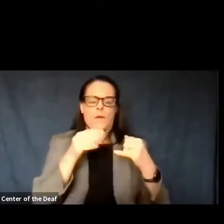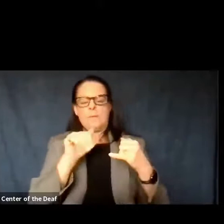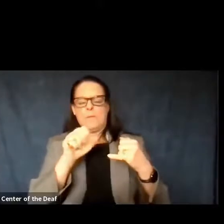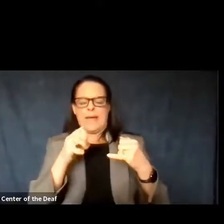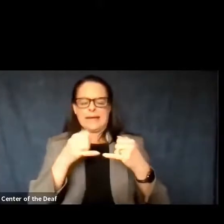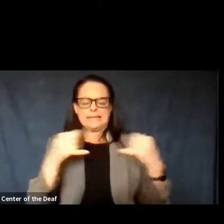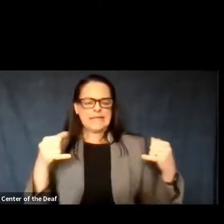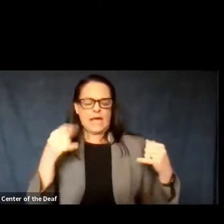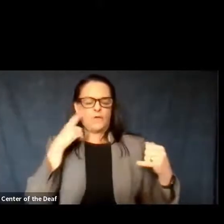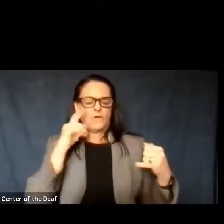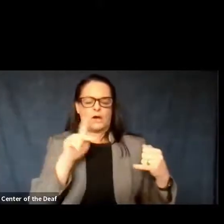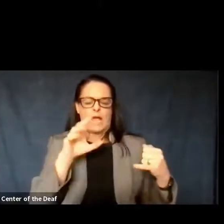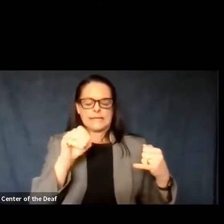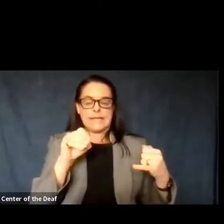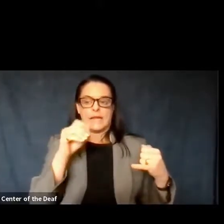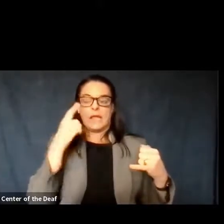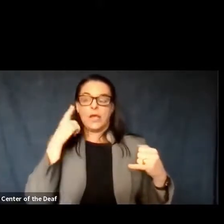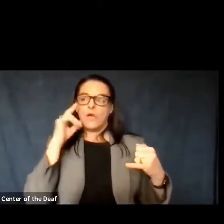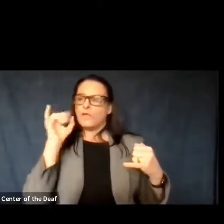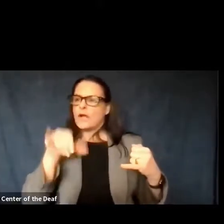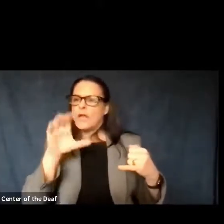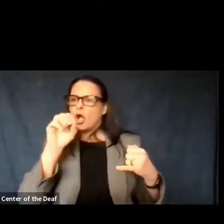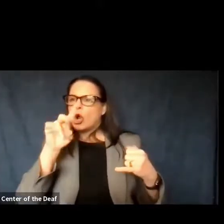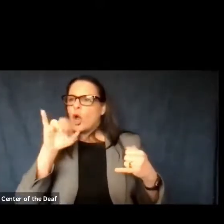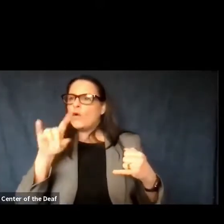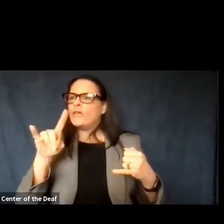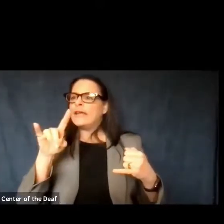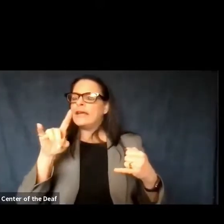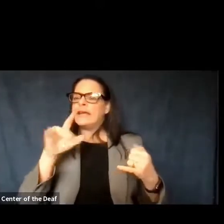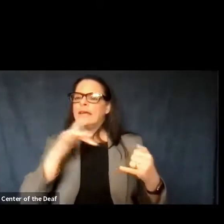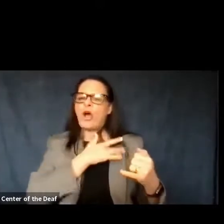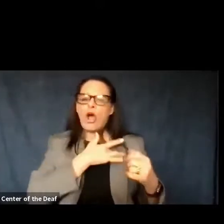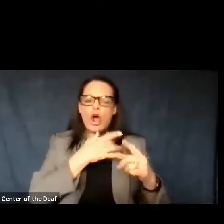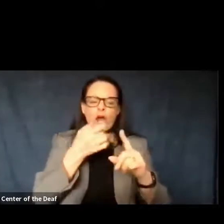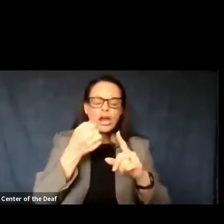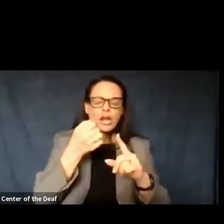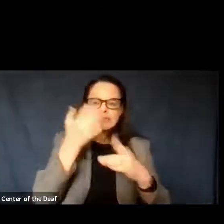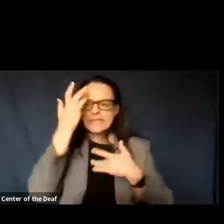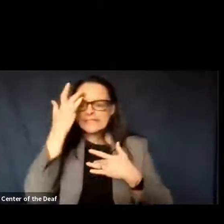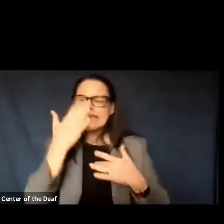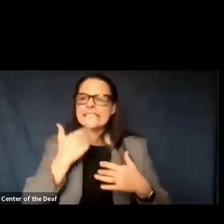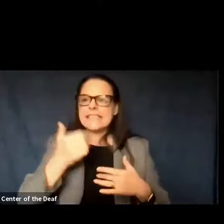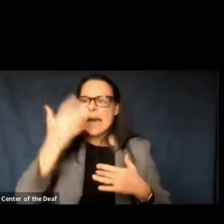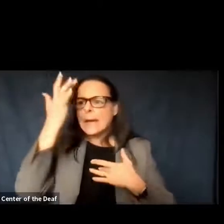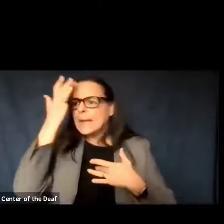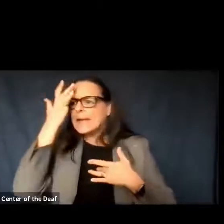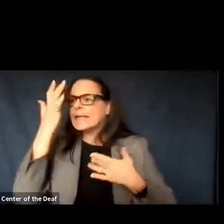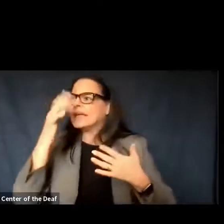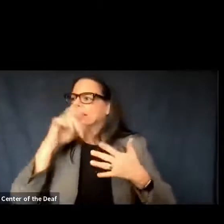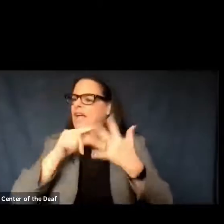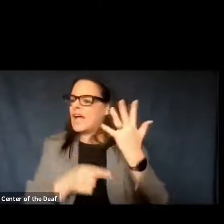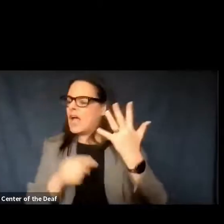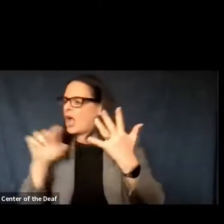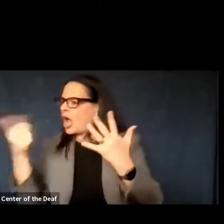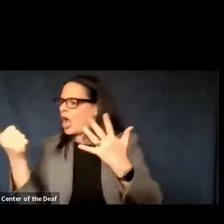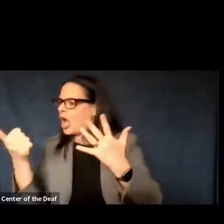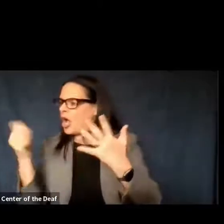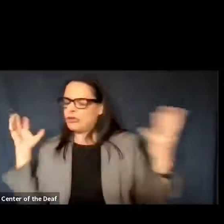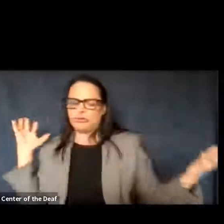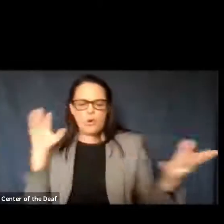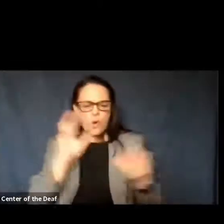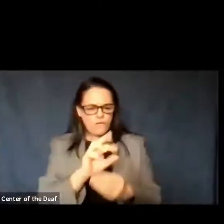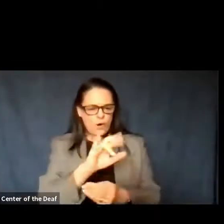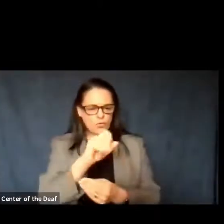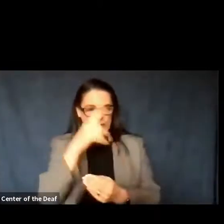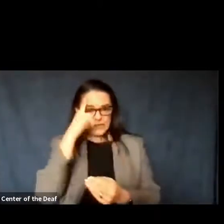do the results for COVID comorbidities like heart disease, obesity, diabetes, and other conditions tell you about the overall risks